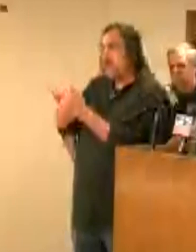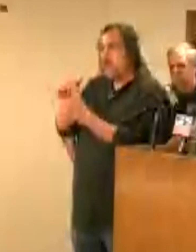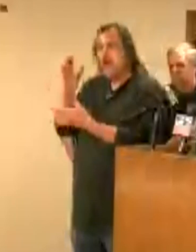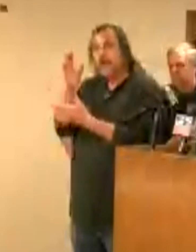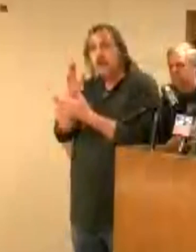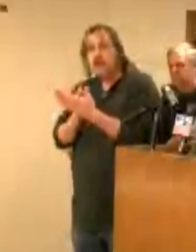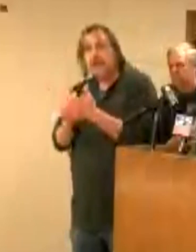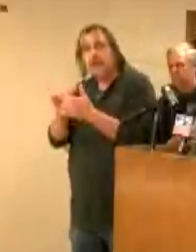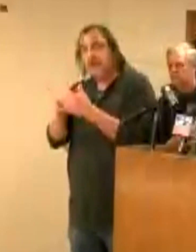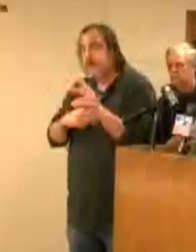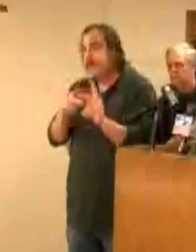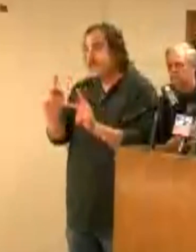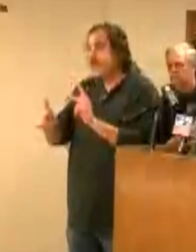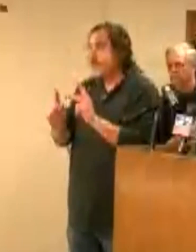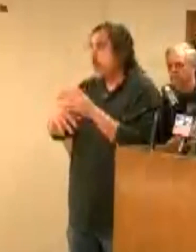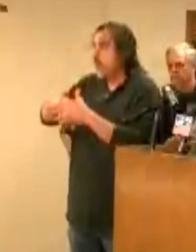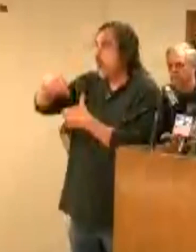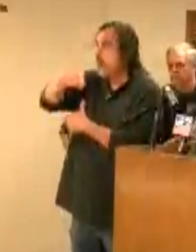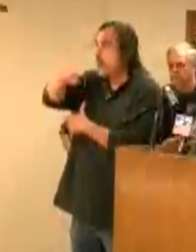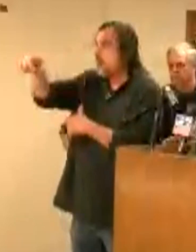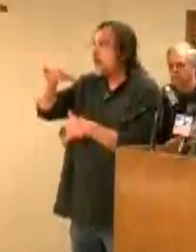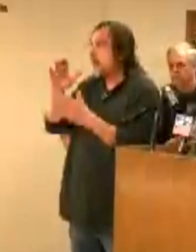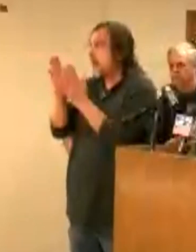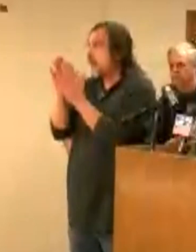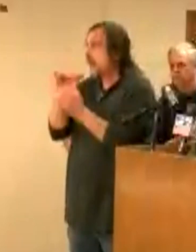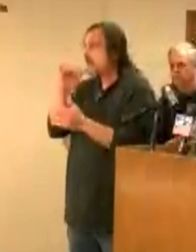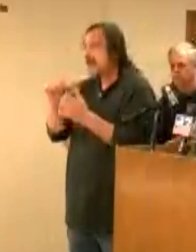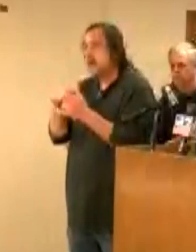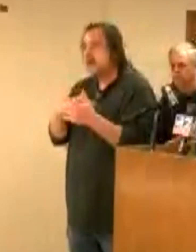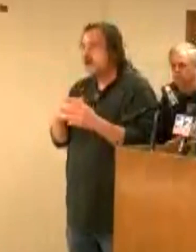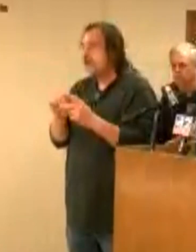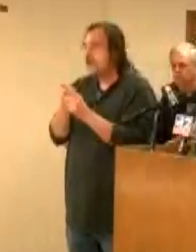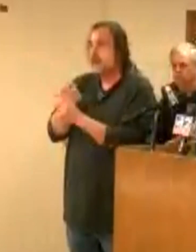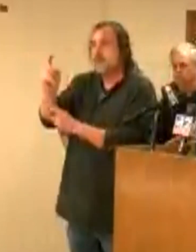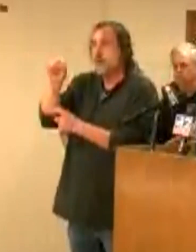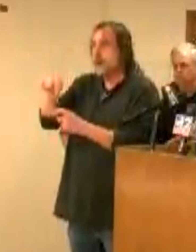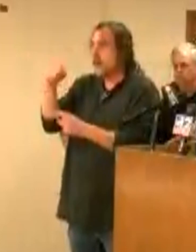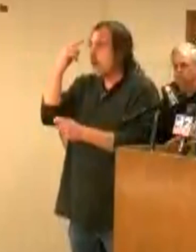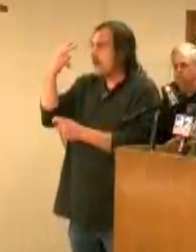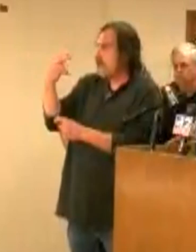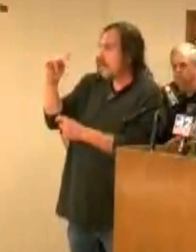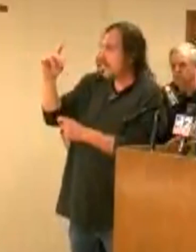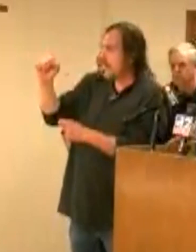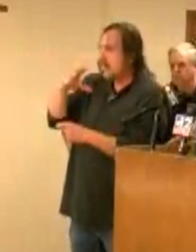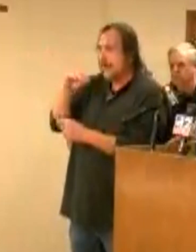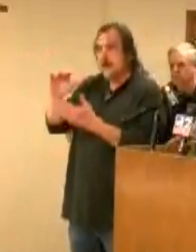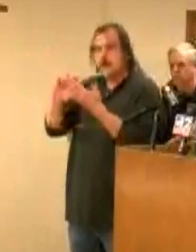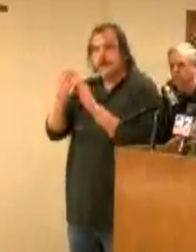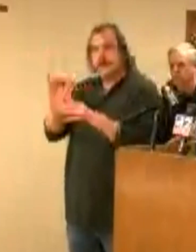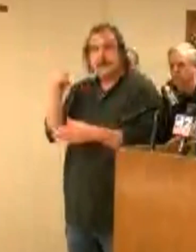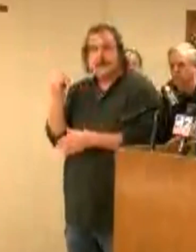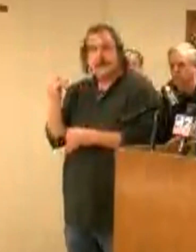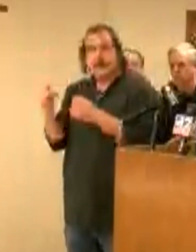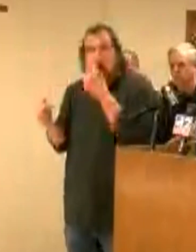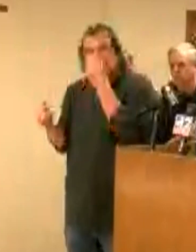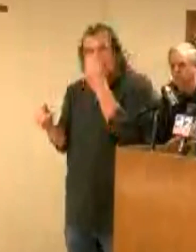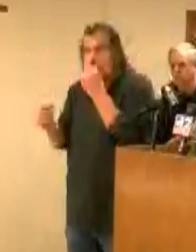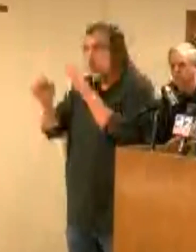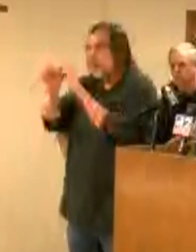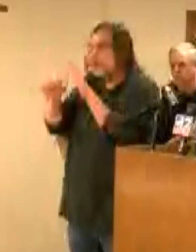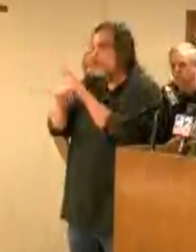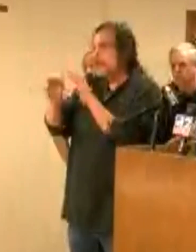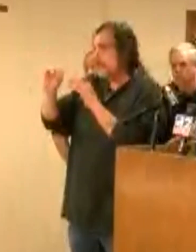of individuals out there, we ask you not to spoil it for Hinds County as well as the city of Jackson and the